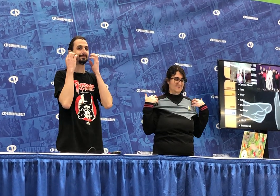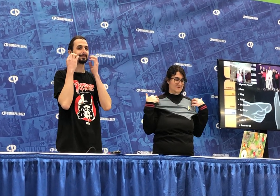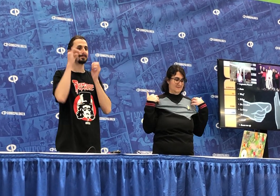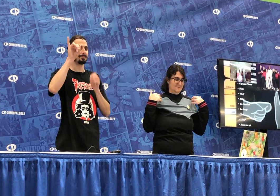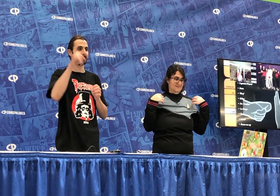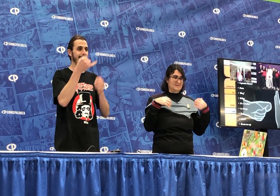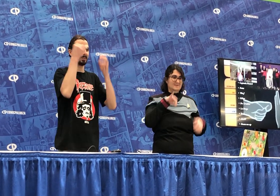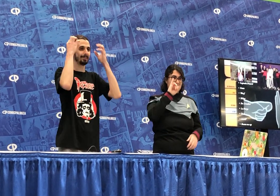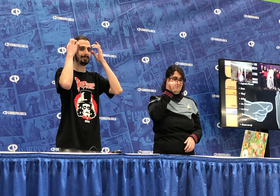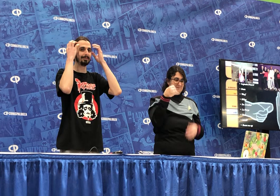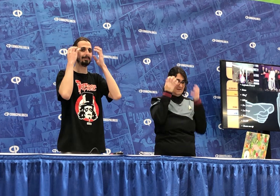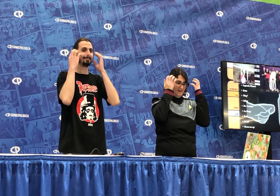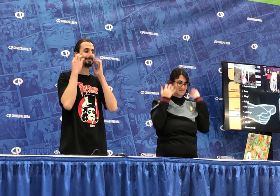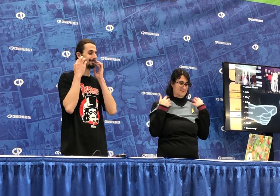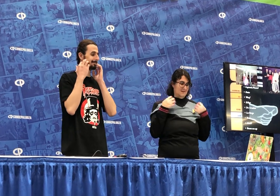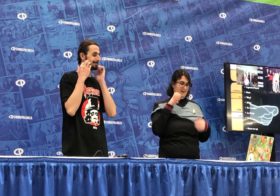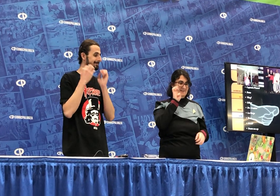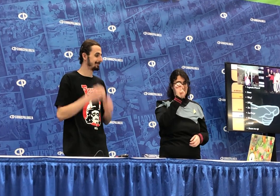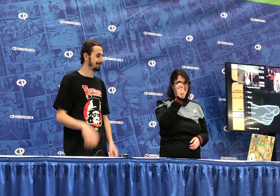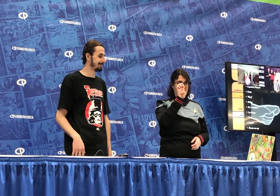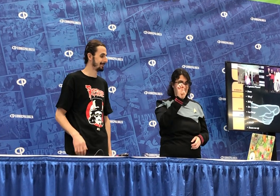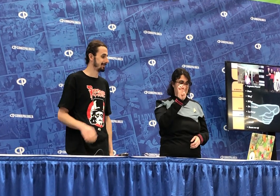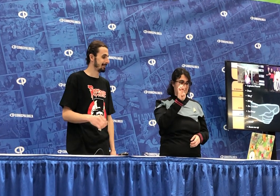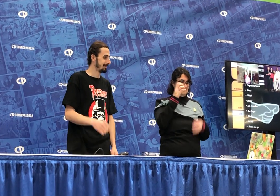Jax. Or Jax.